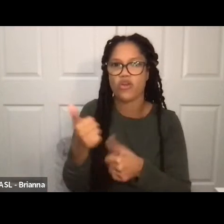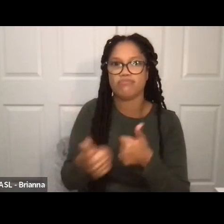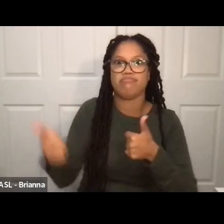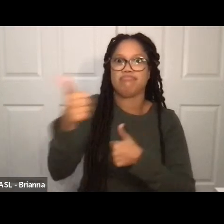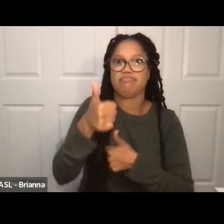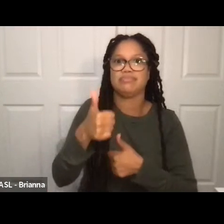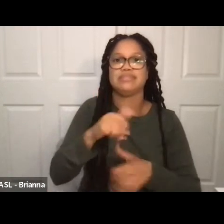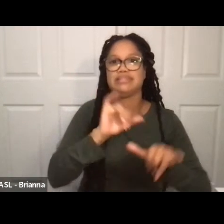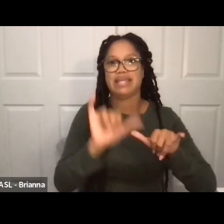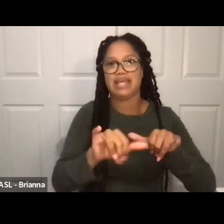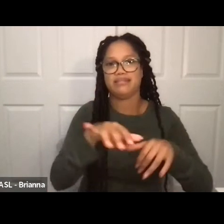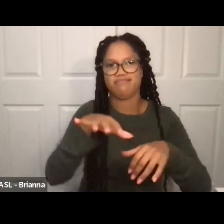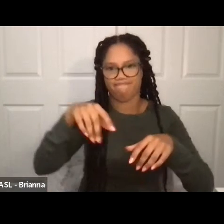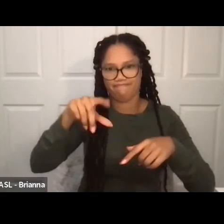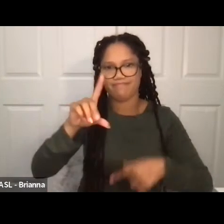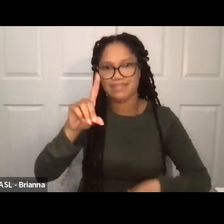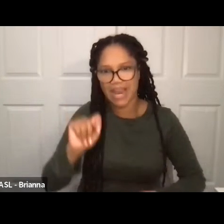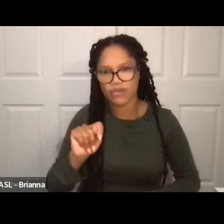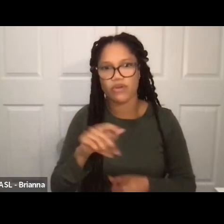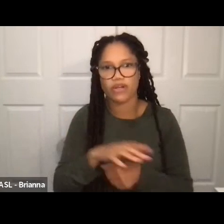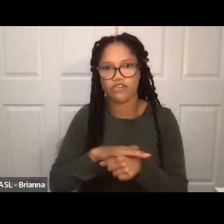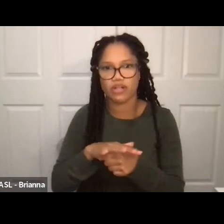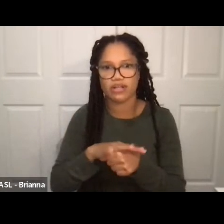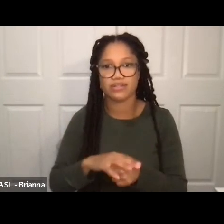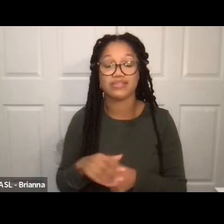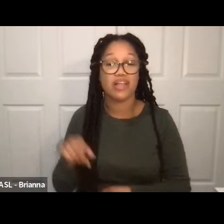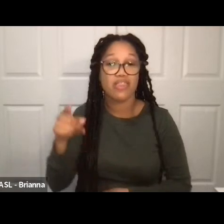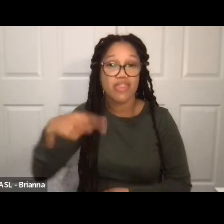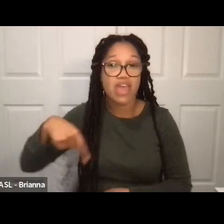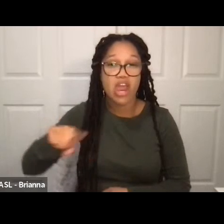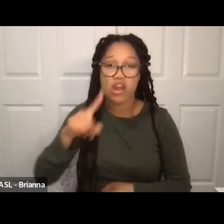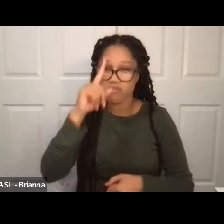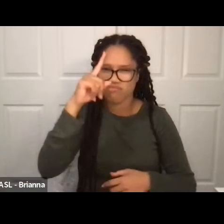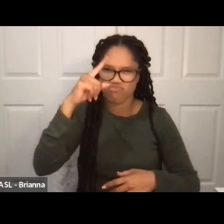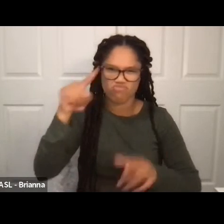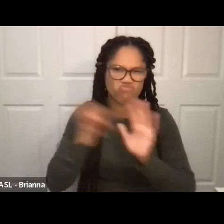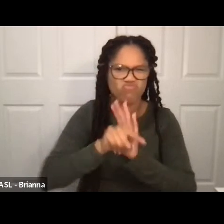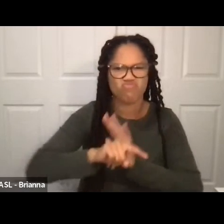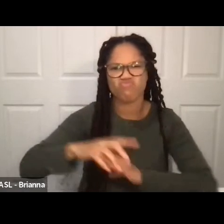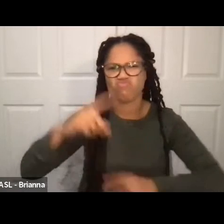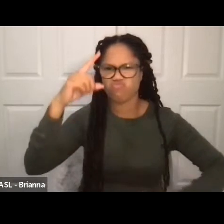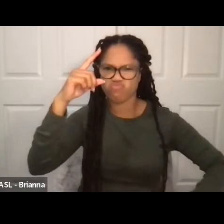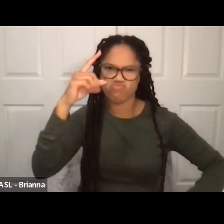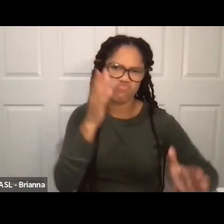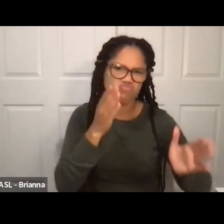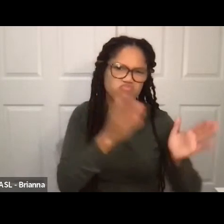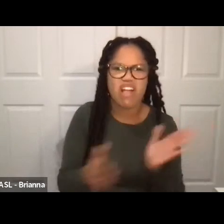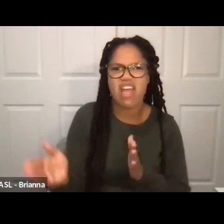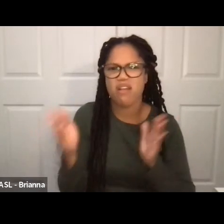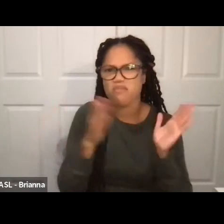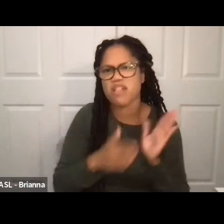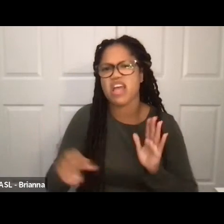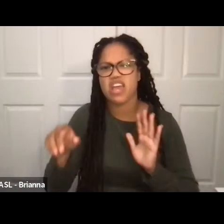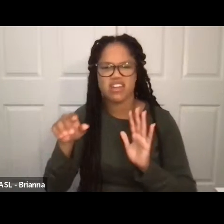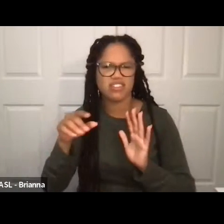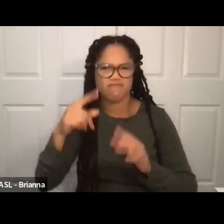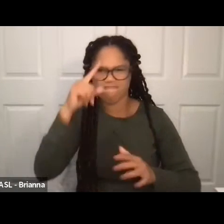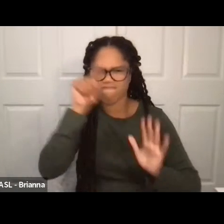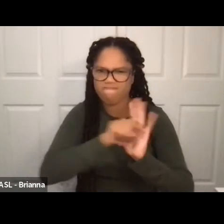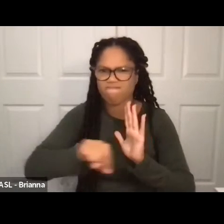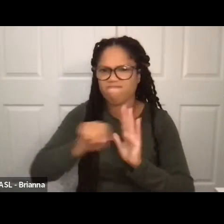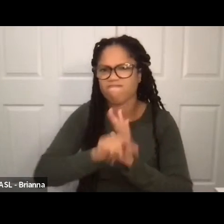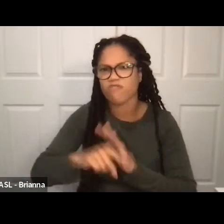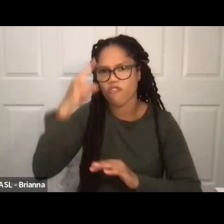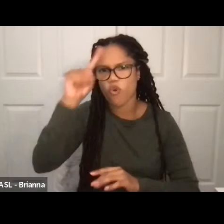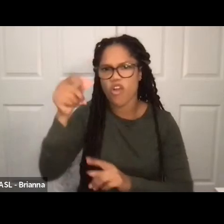They're plotting and planning on us, right? So the People Summit is how we plot and plan for